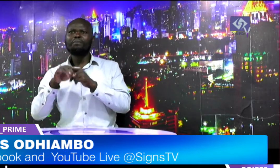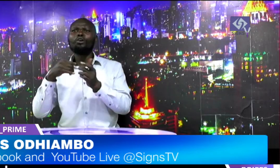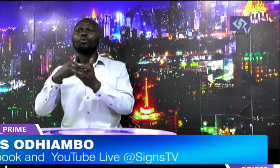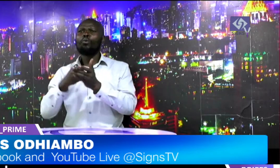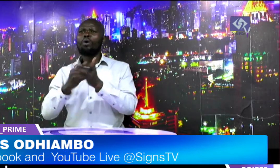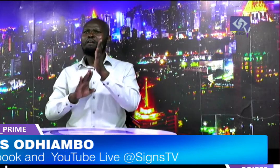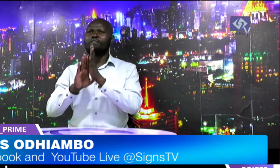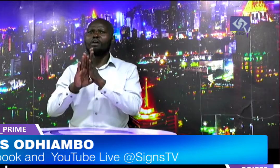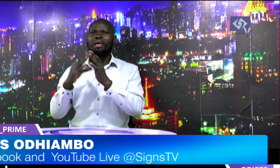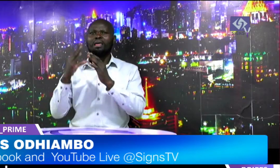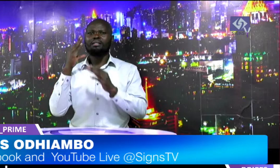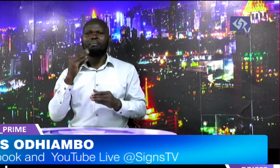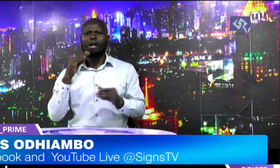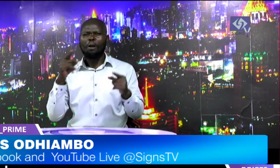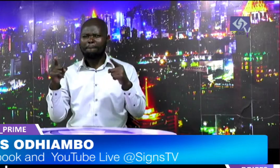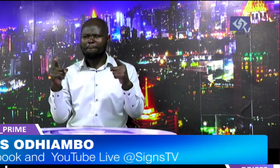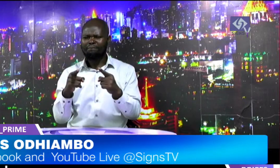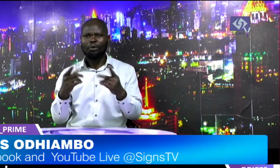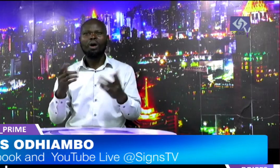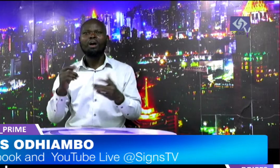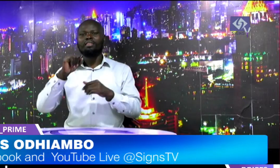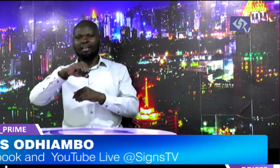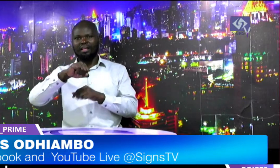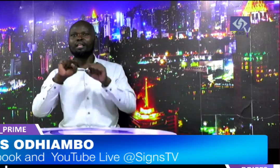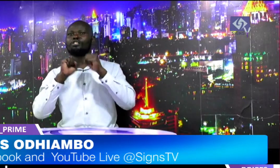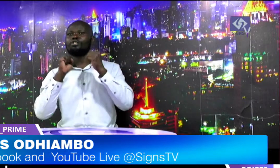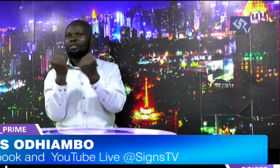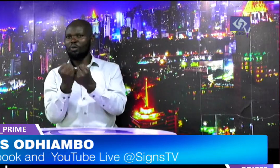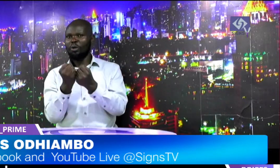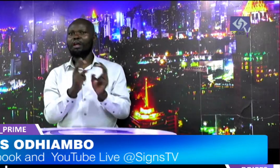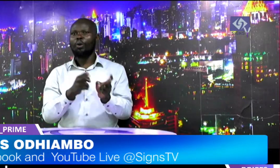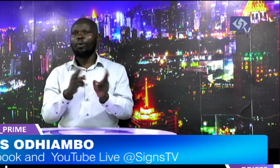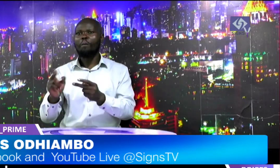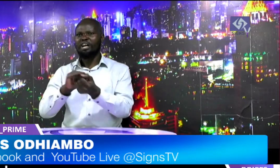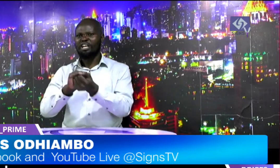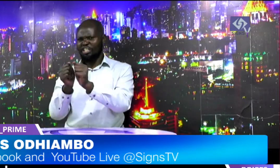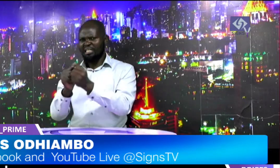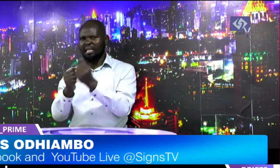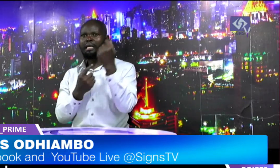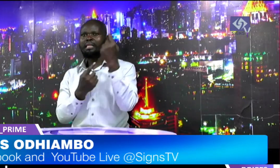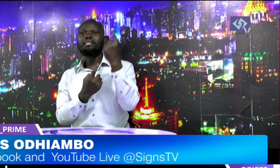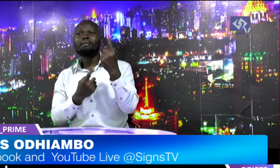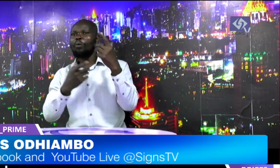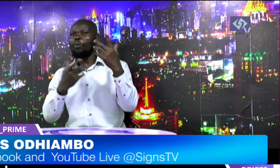on social norms, change expected to influence social behavior.